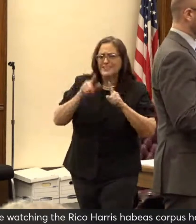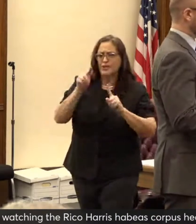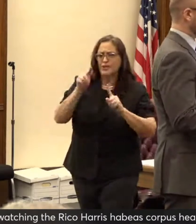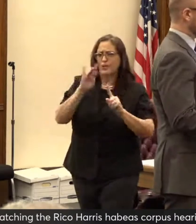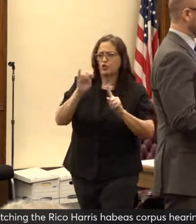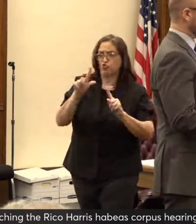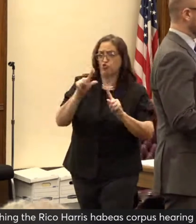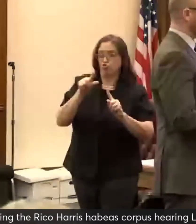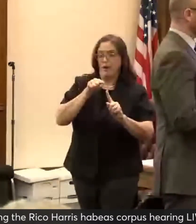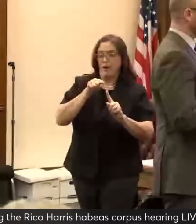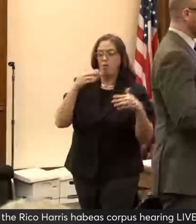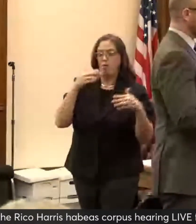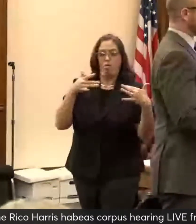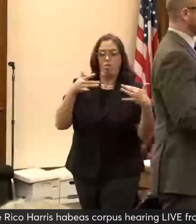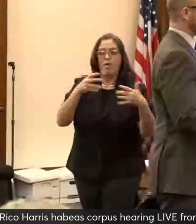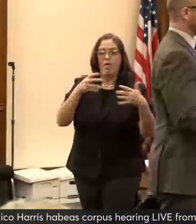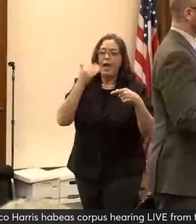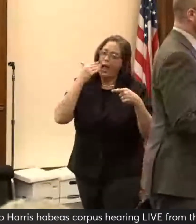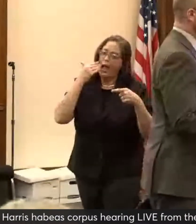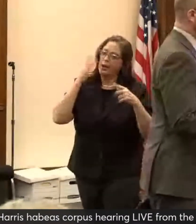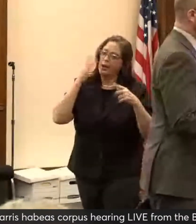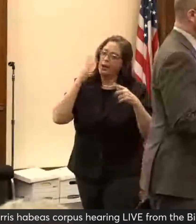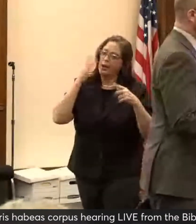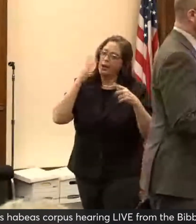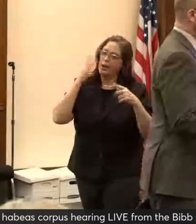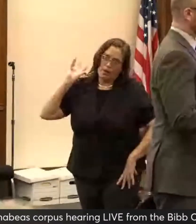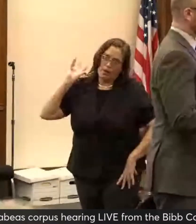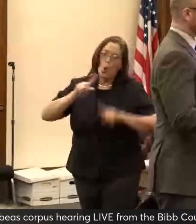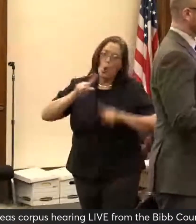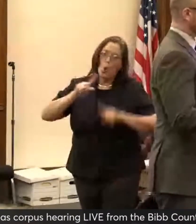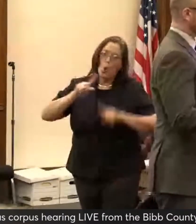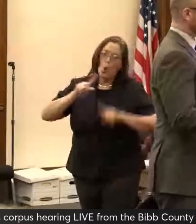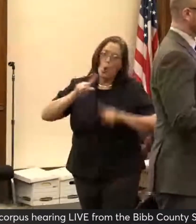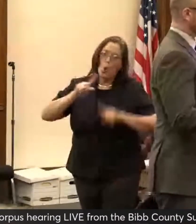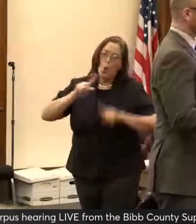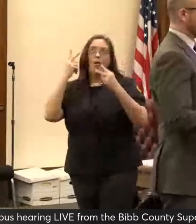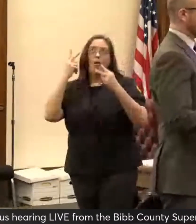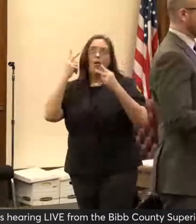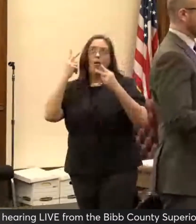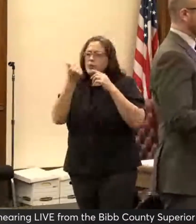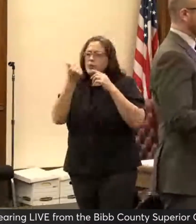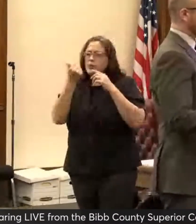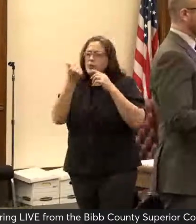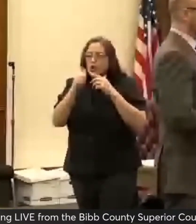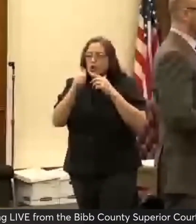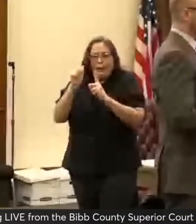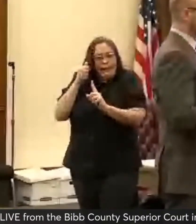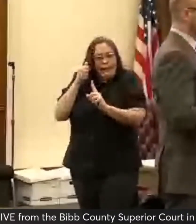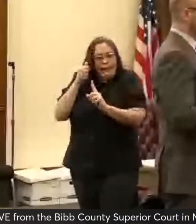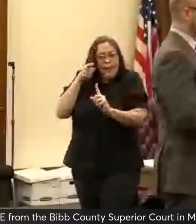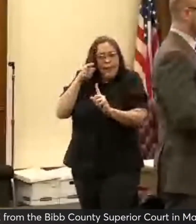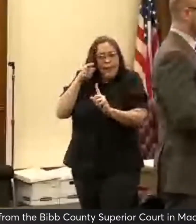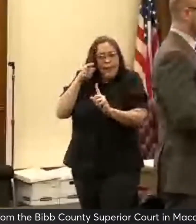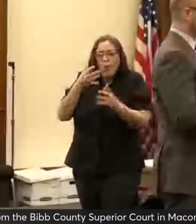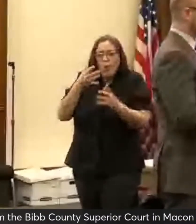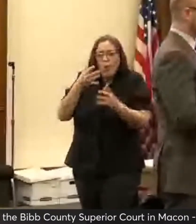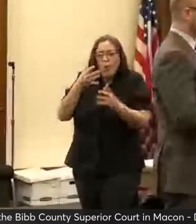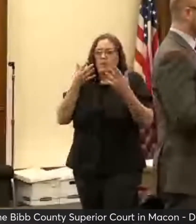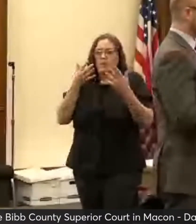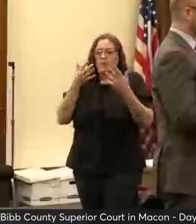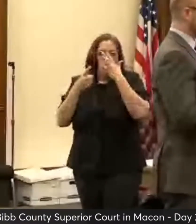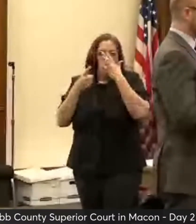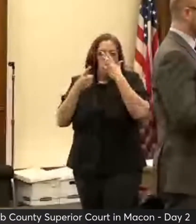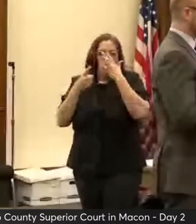know it was forever ago, but to the best you can remember, was there ever a point when there was an expressed lack